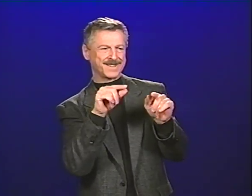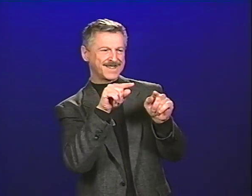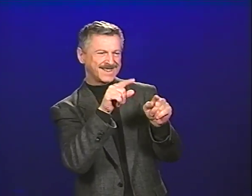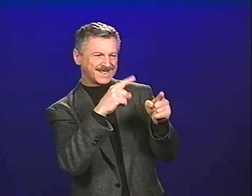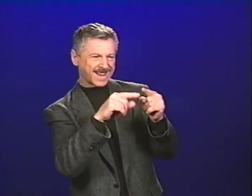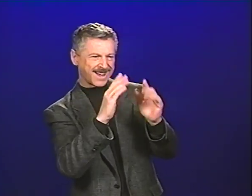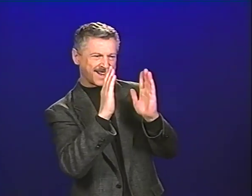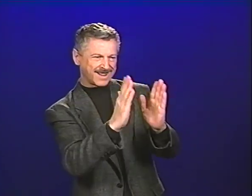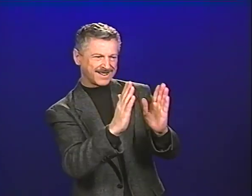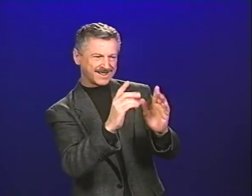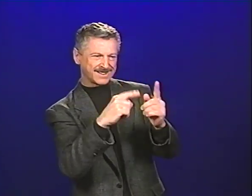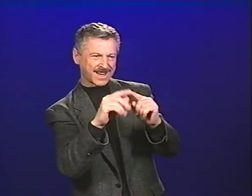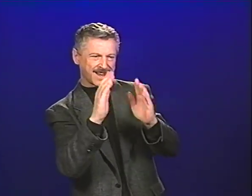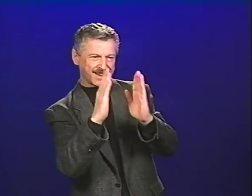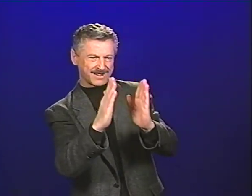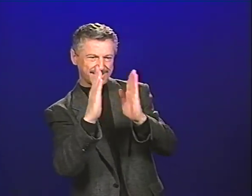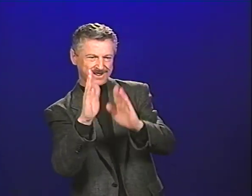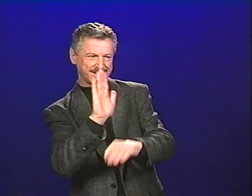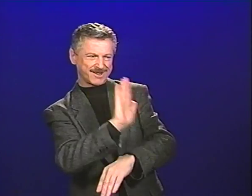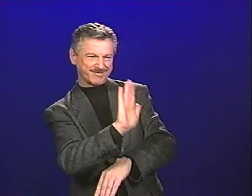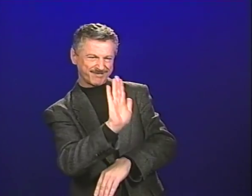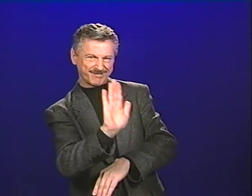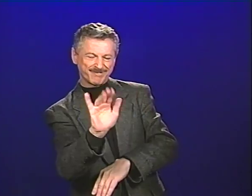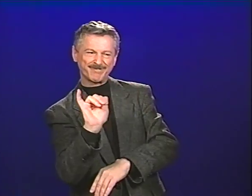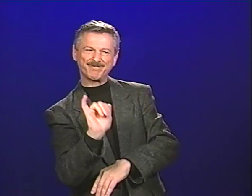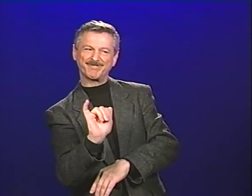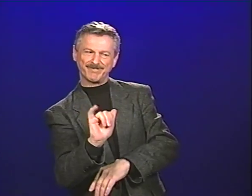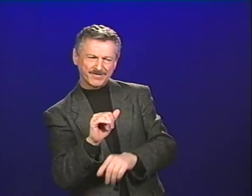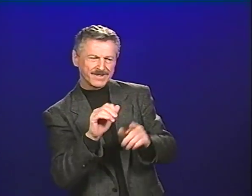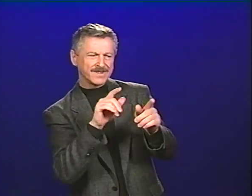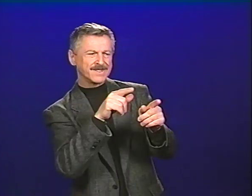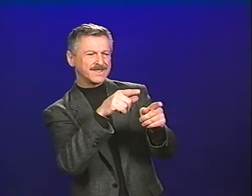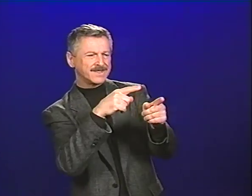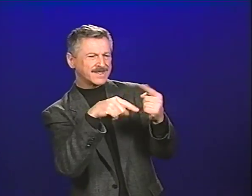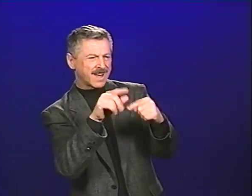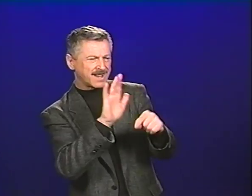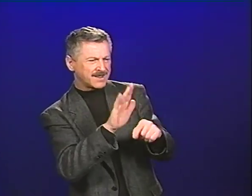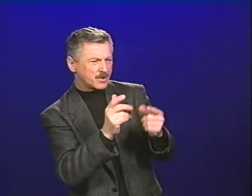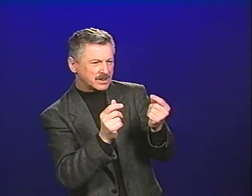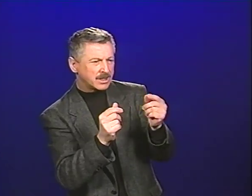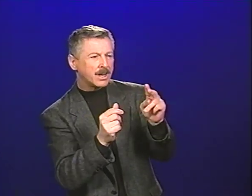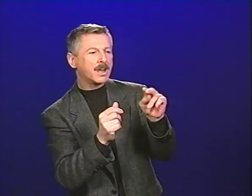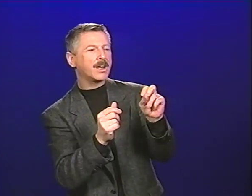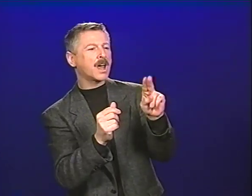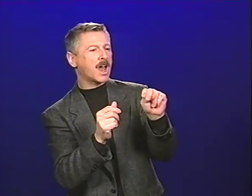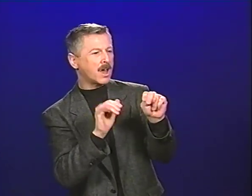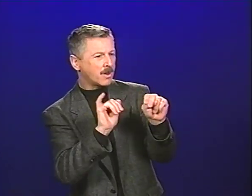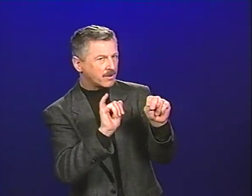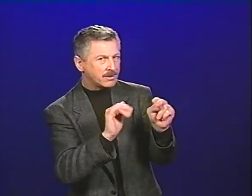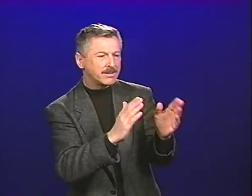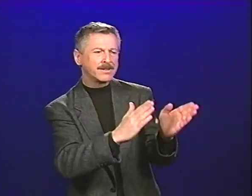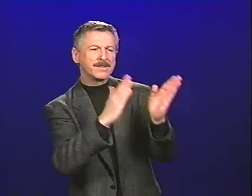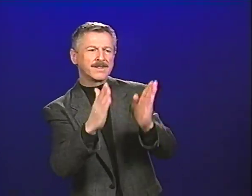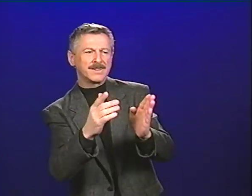with that concept, we can analyze each of the individual signs by looking at their function in the sentence. Do they function as